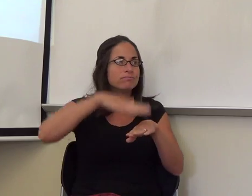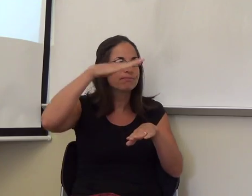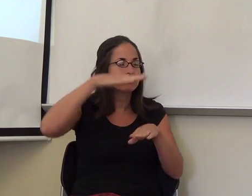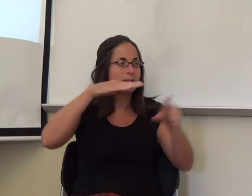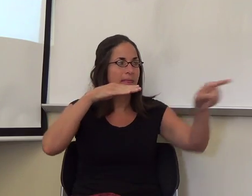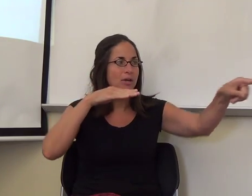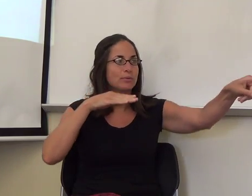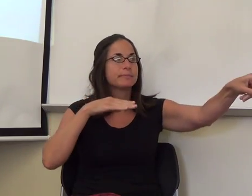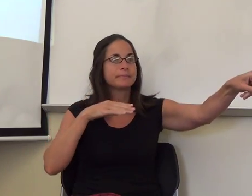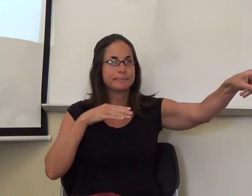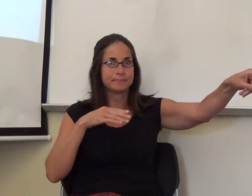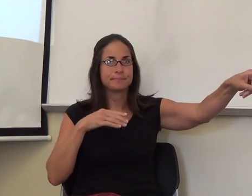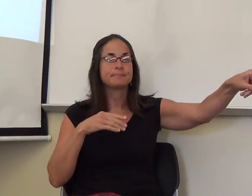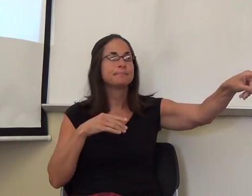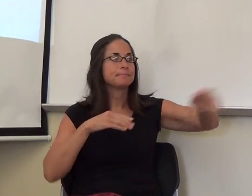And then I will see you on